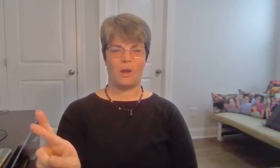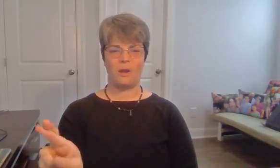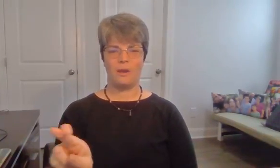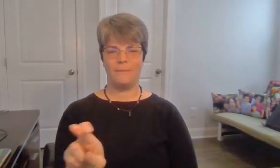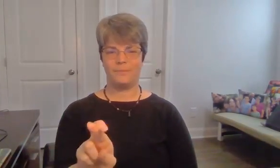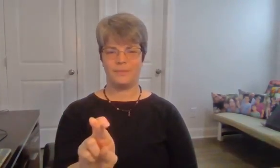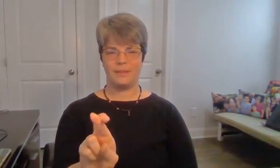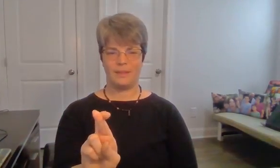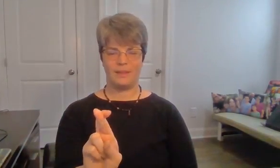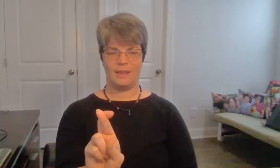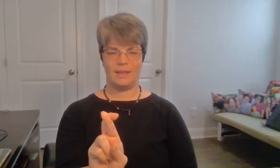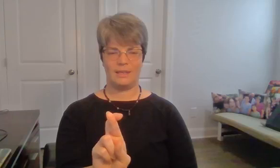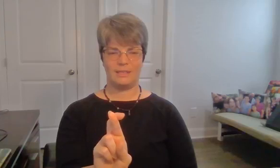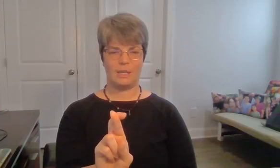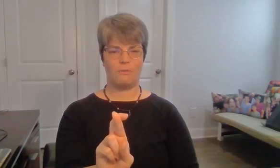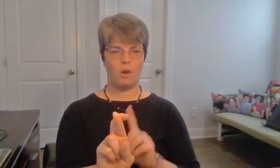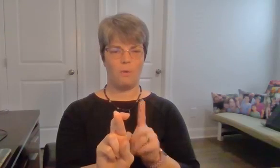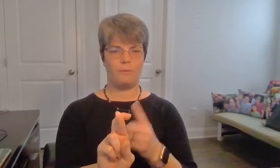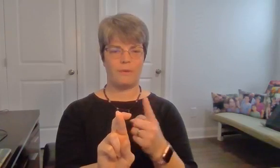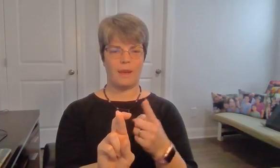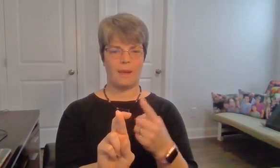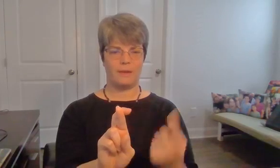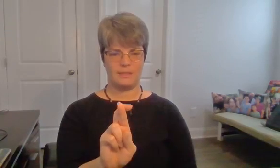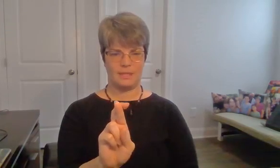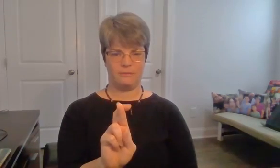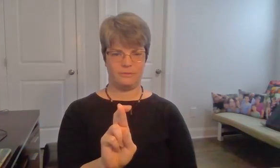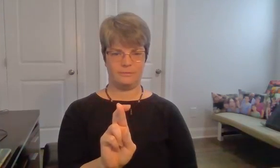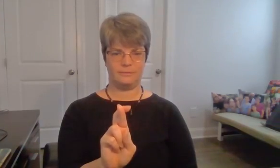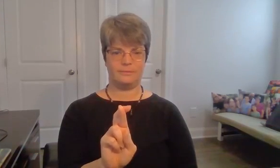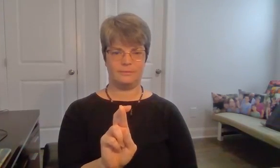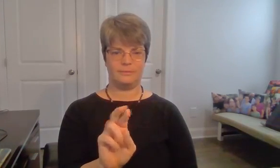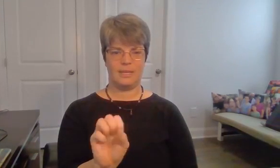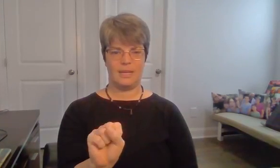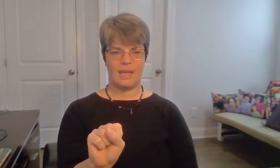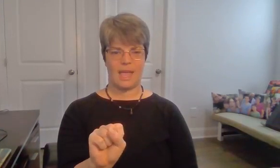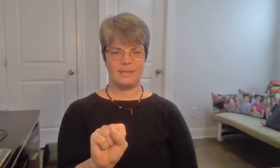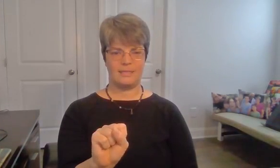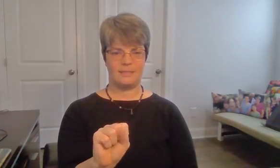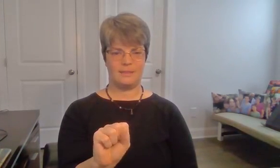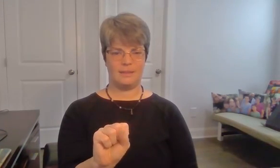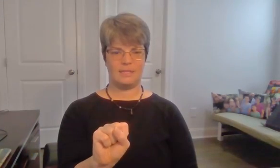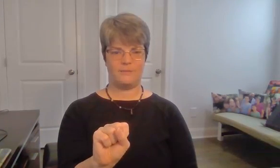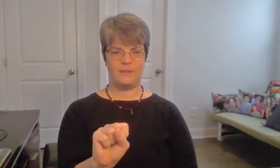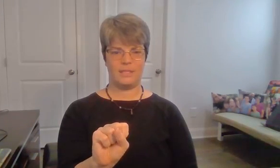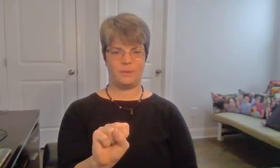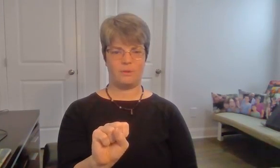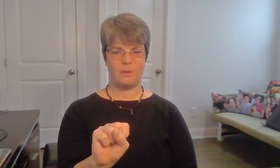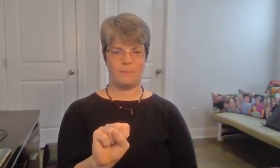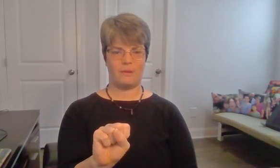R is like a rope wrapped around itself. S is a fist with your thumb in